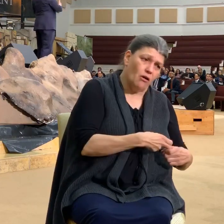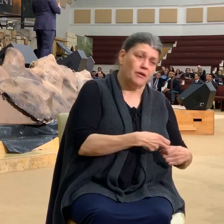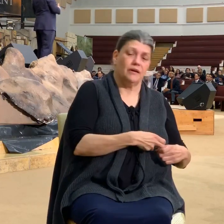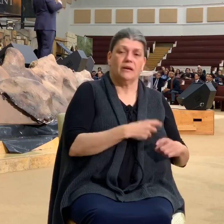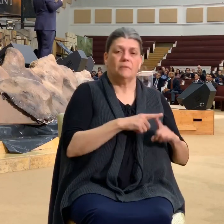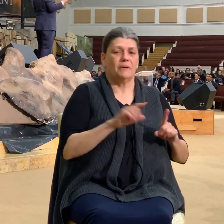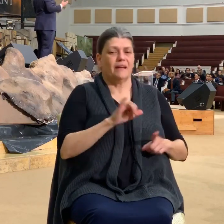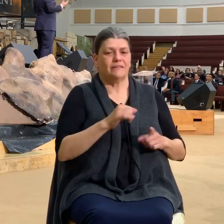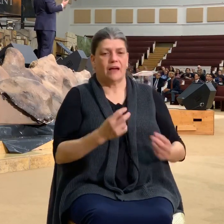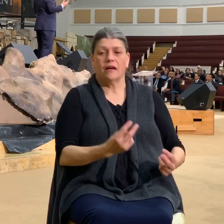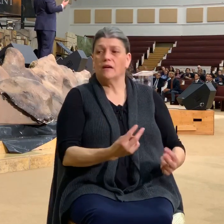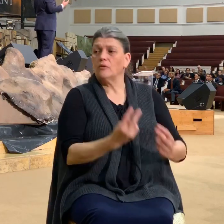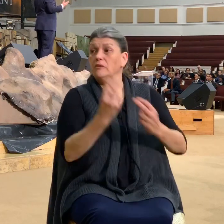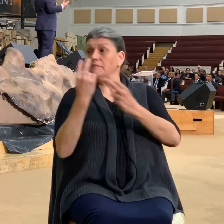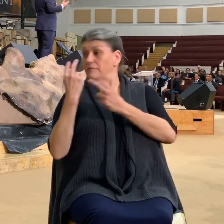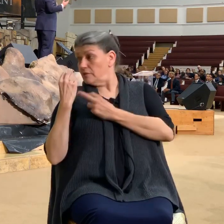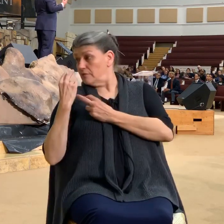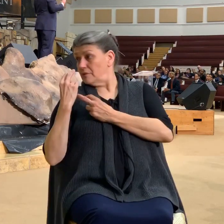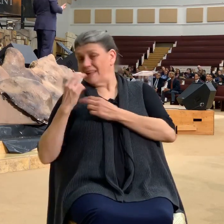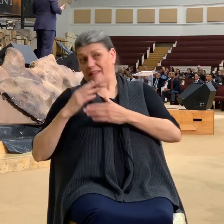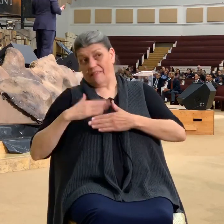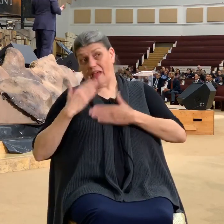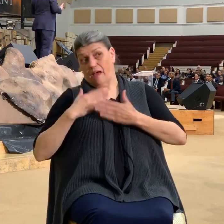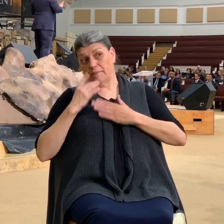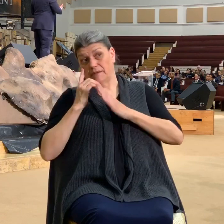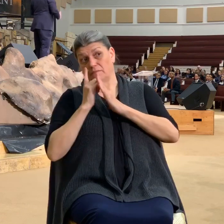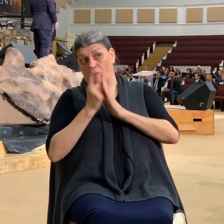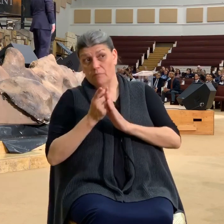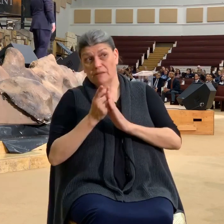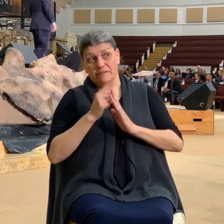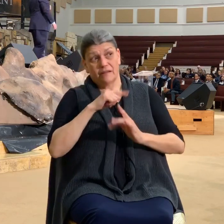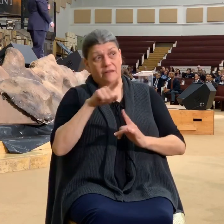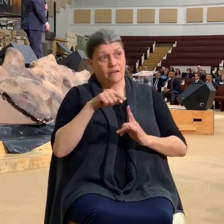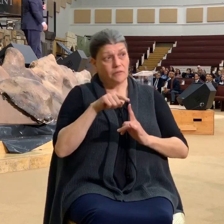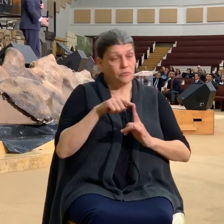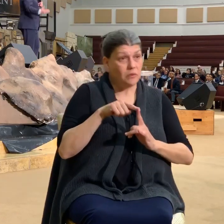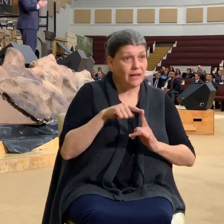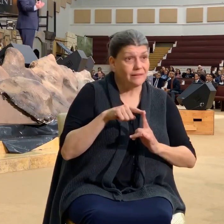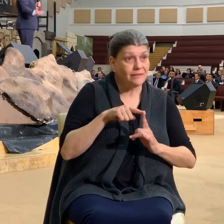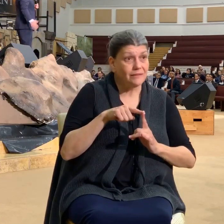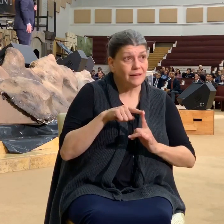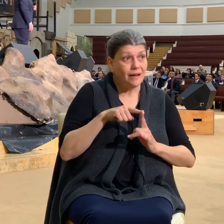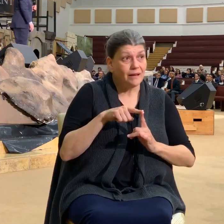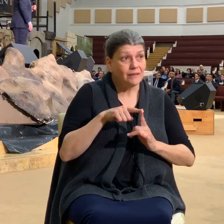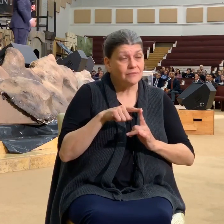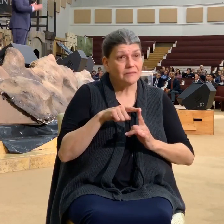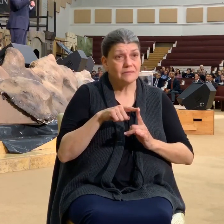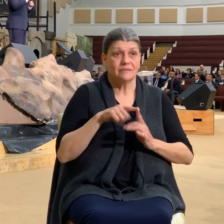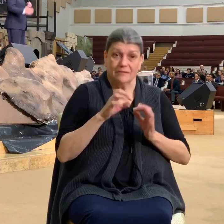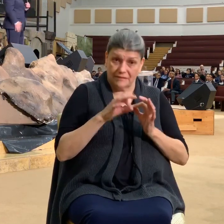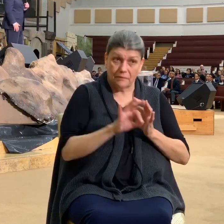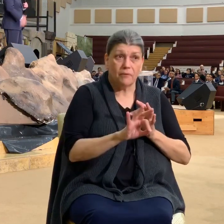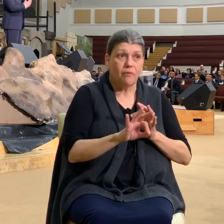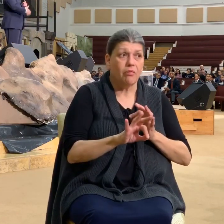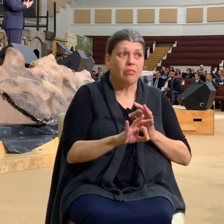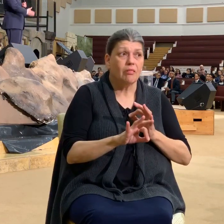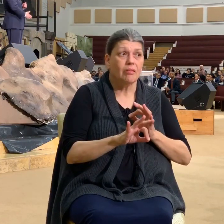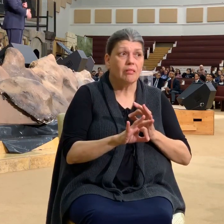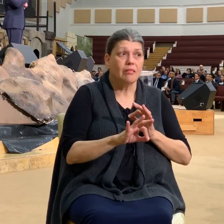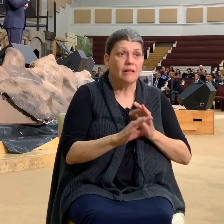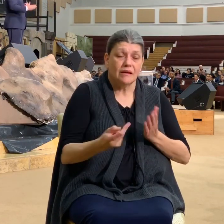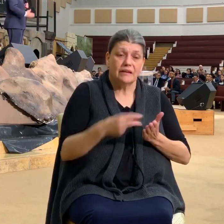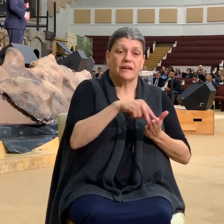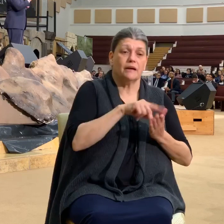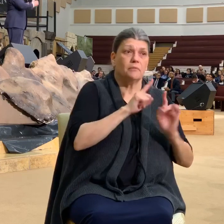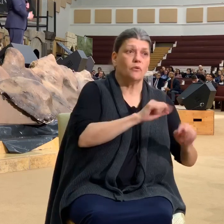back over my life, the happiest moments of my life were in those moments. My wife and I talked about it, because it was just pretty simple. It was just get up, go to